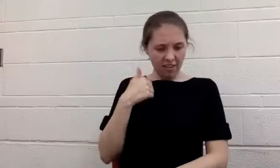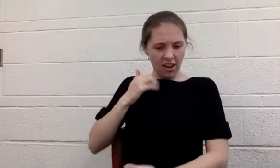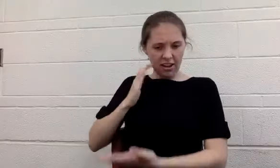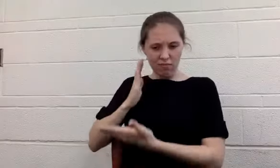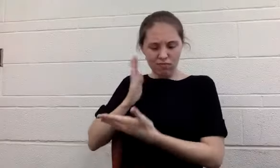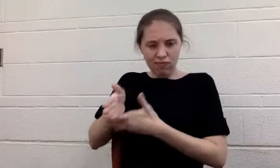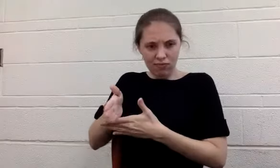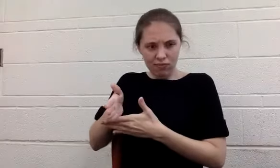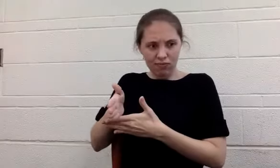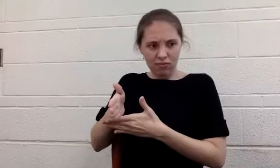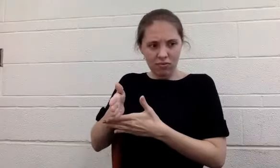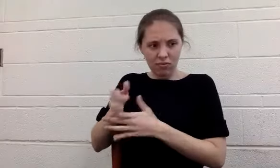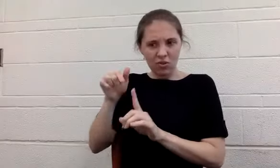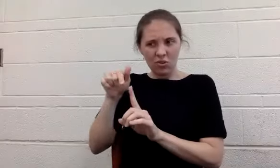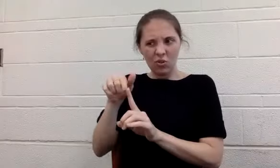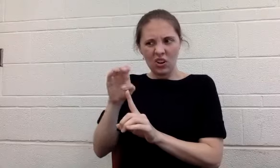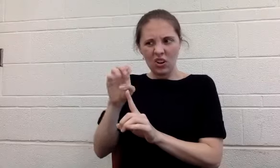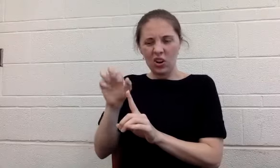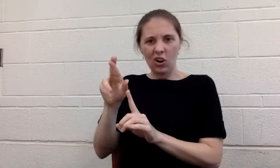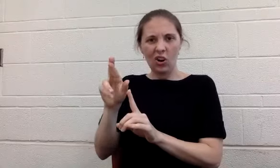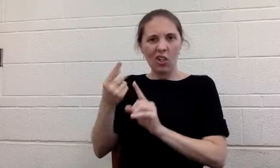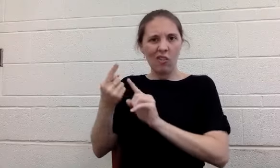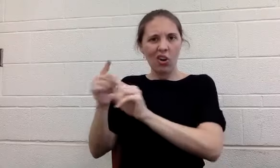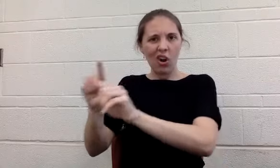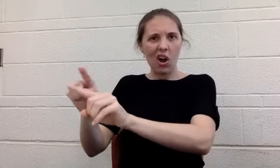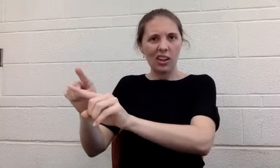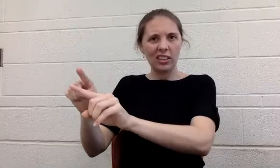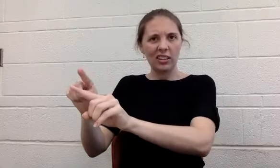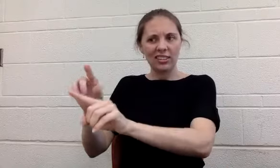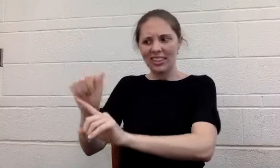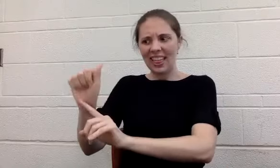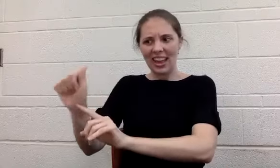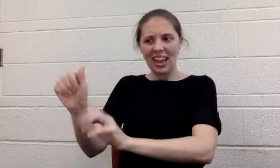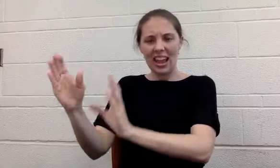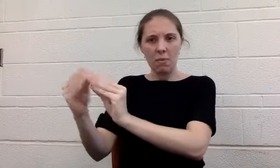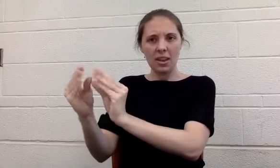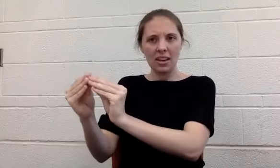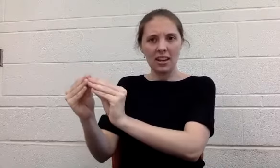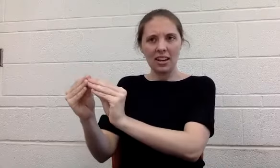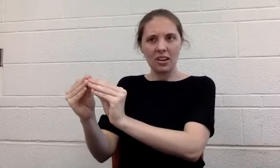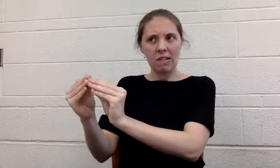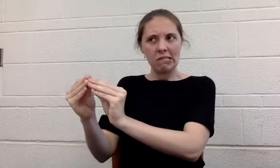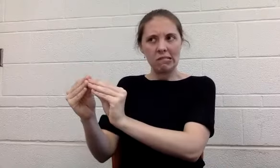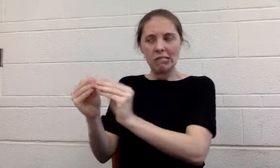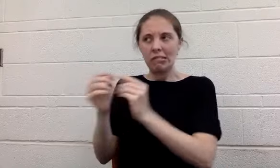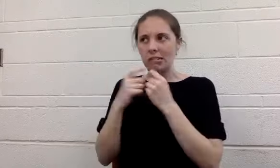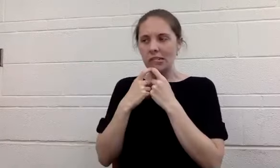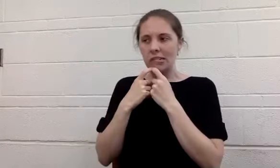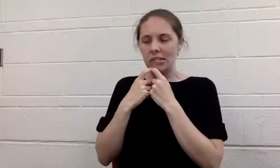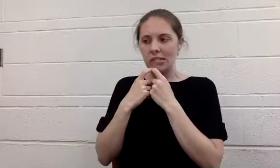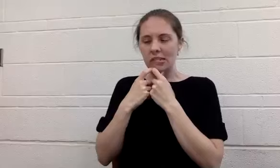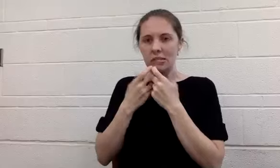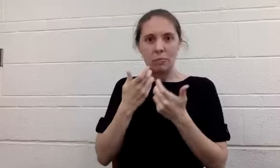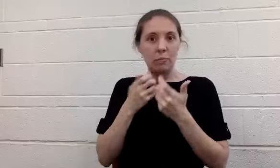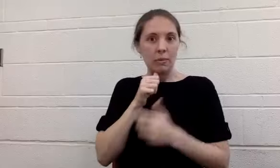and whatever. And then I took him back home and, and then he had that experience about going to that meeting, and if